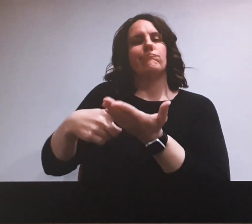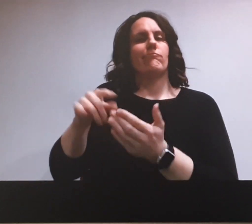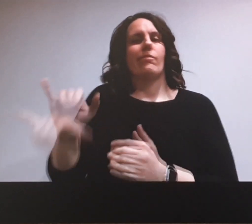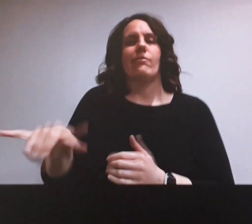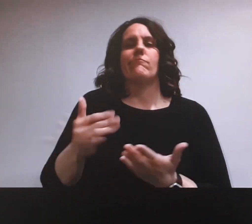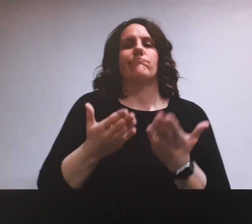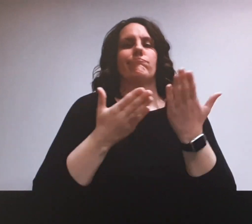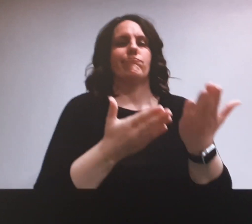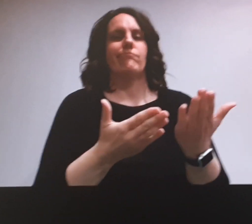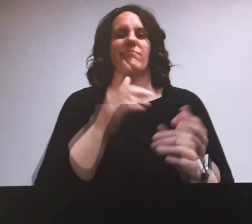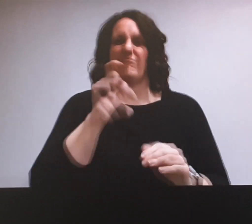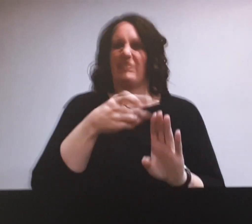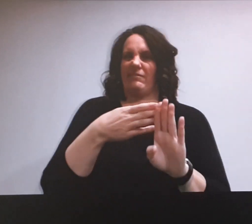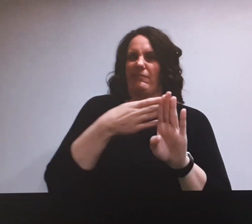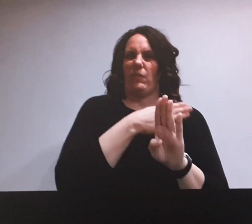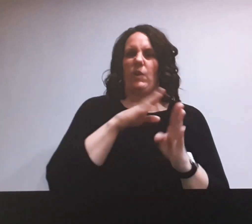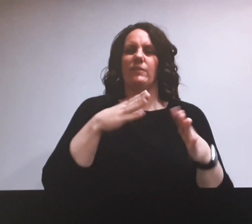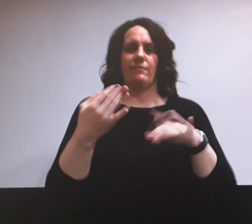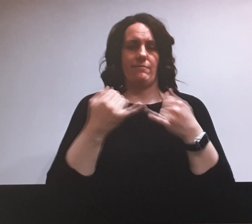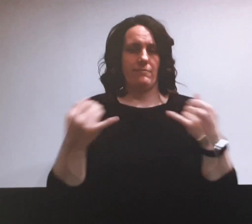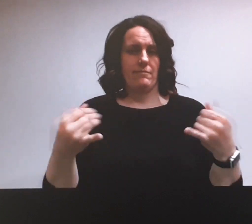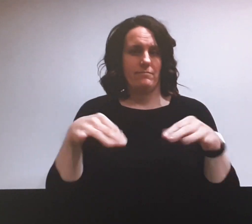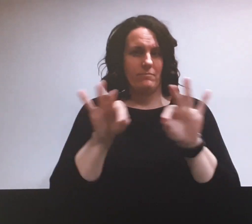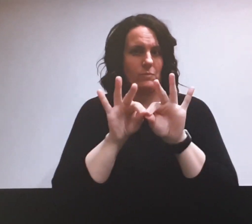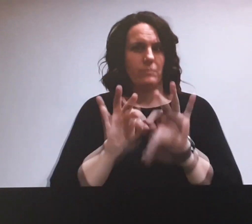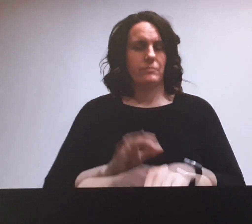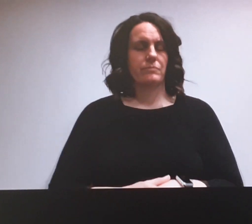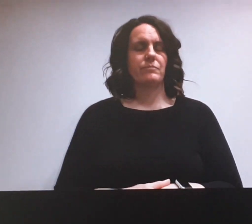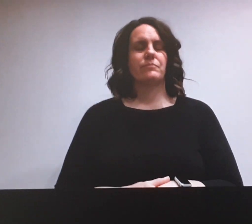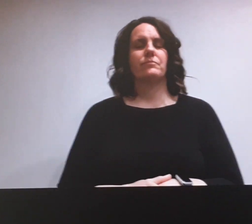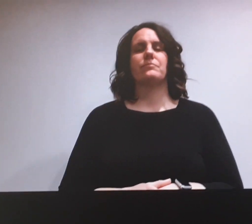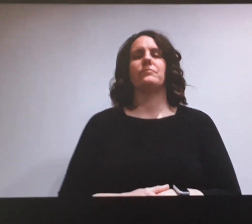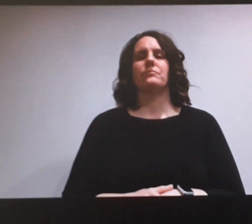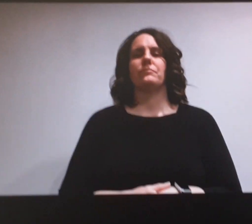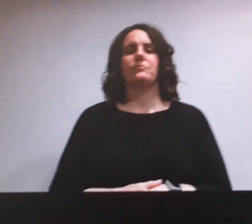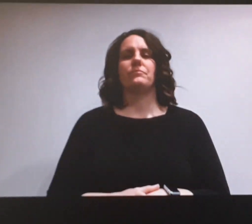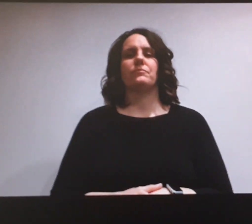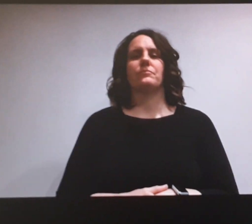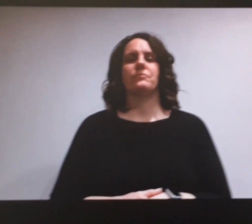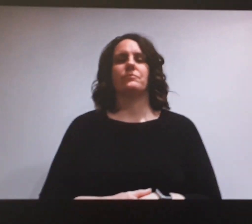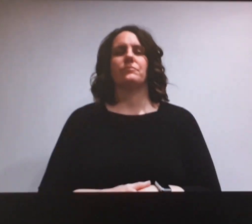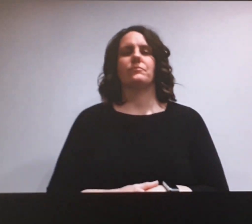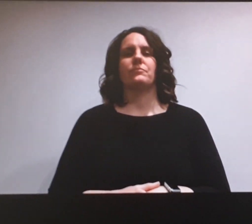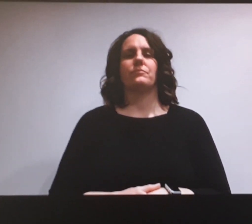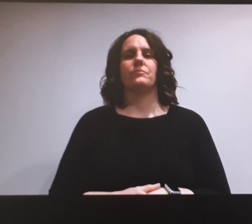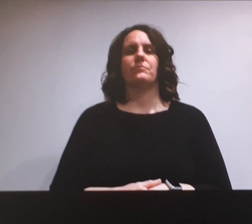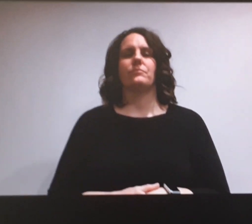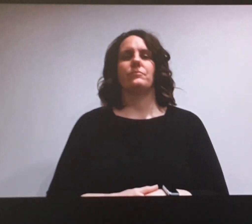then that issue will not be discussed or bring before the board. So please pay attention to that deadline. It is